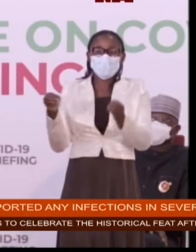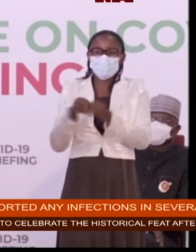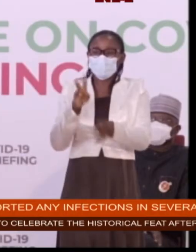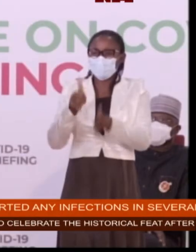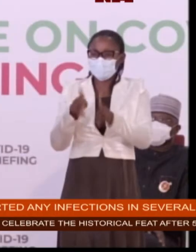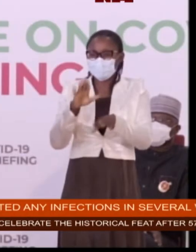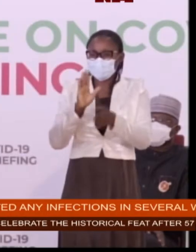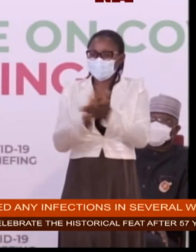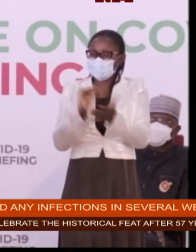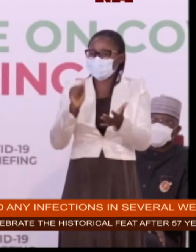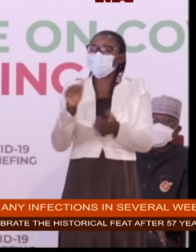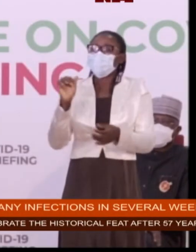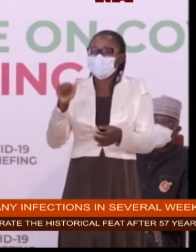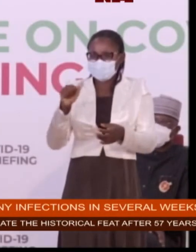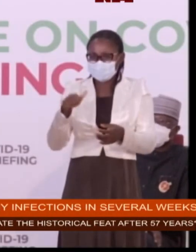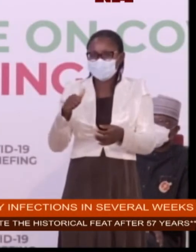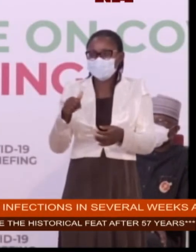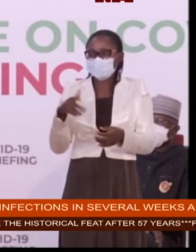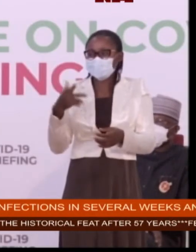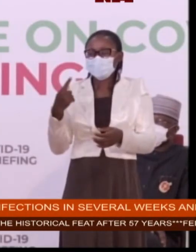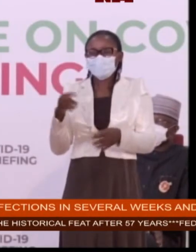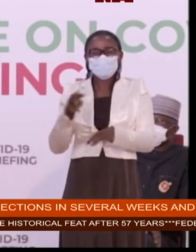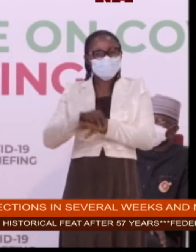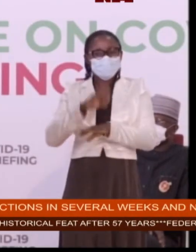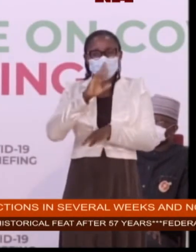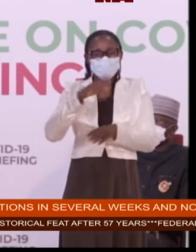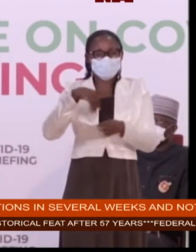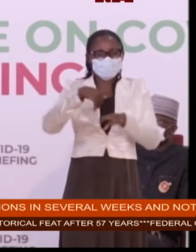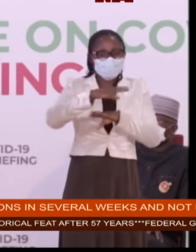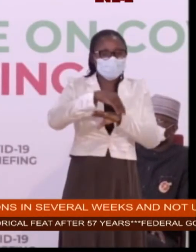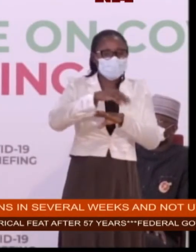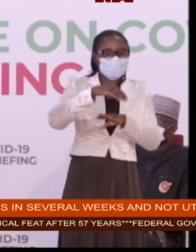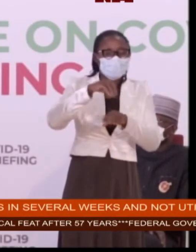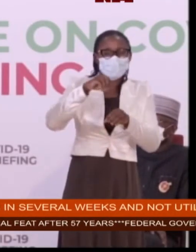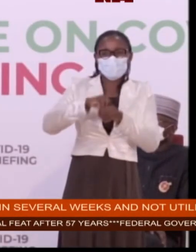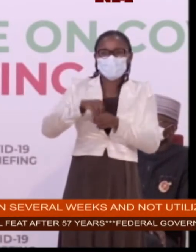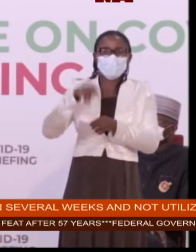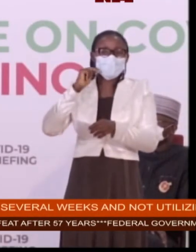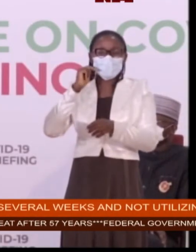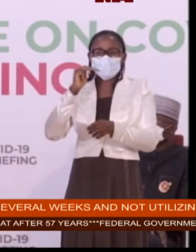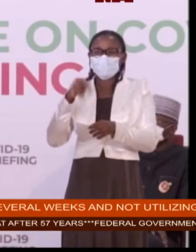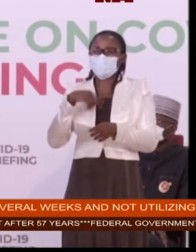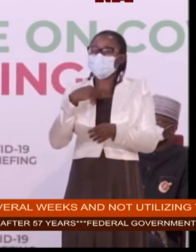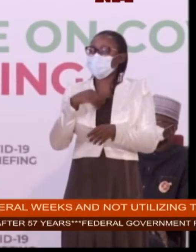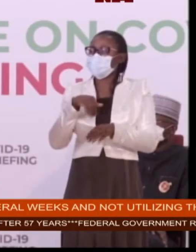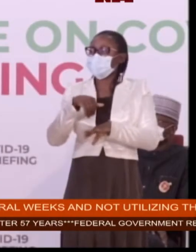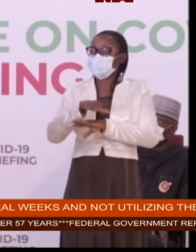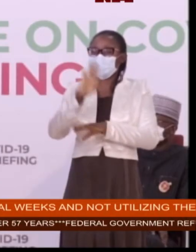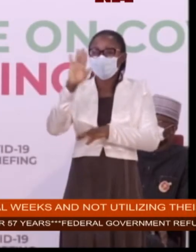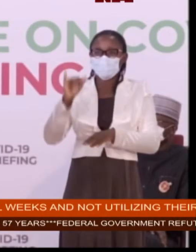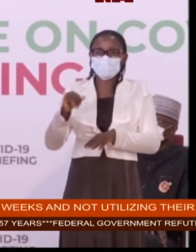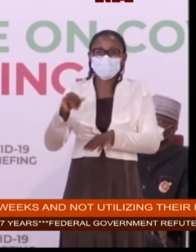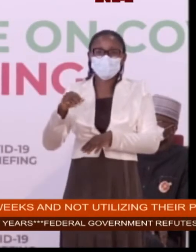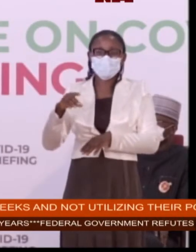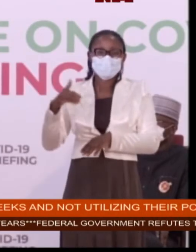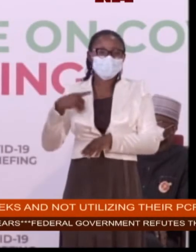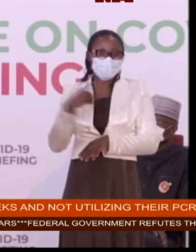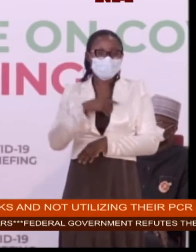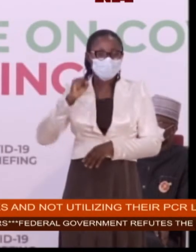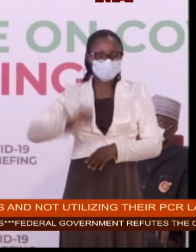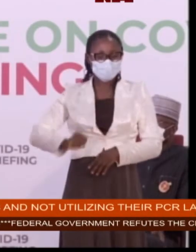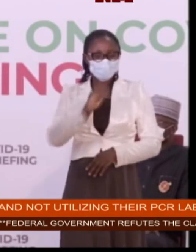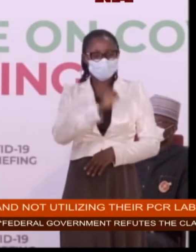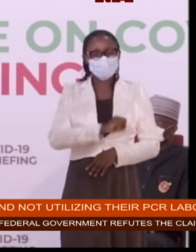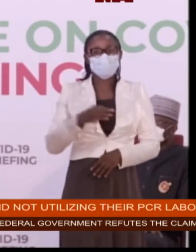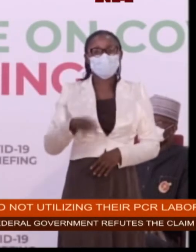believe. Yesterday, a message was circulating all over Nigeria, apparently sent by a distinguished senator of the Federal